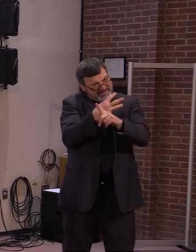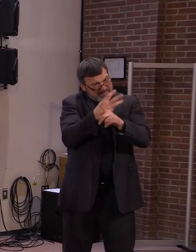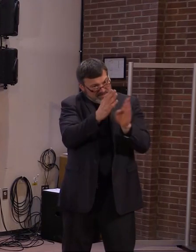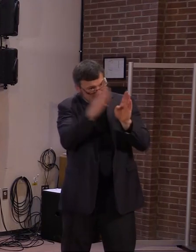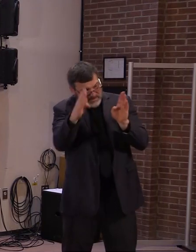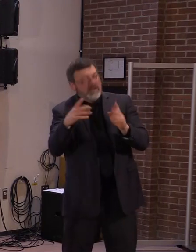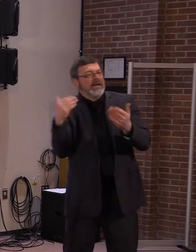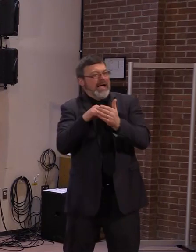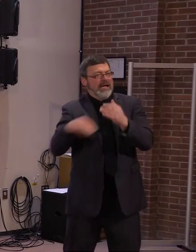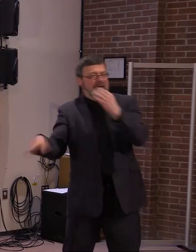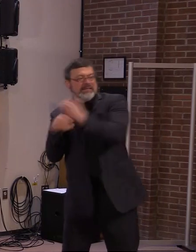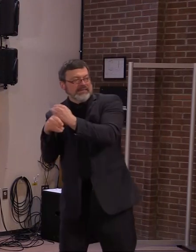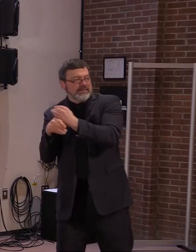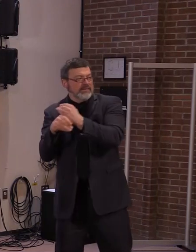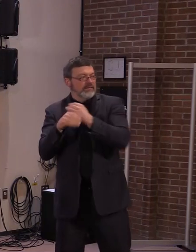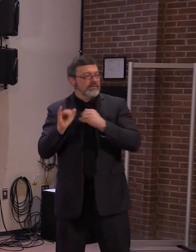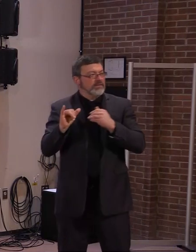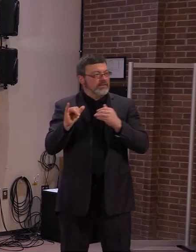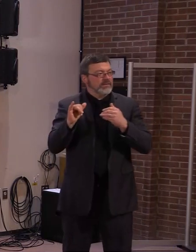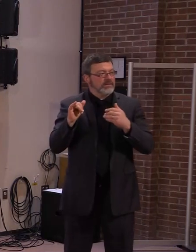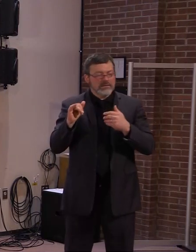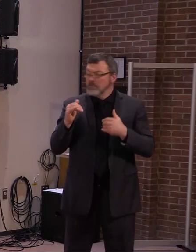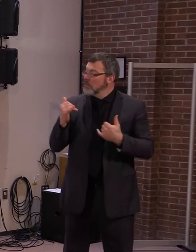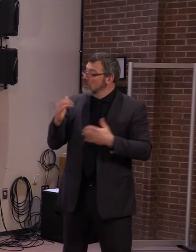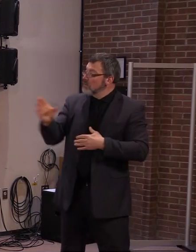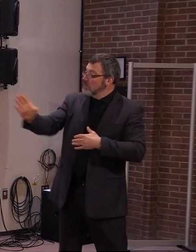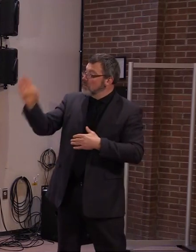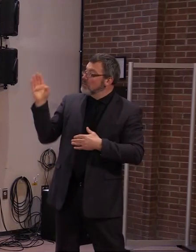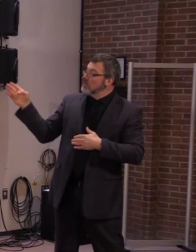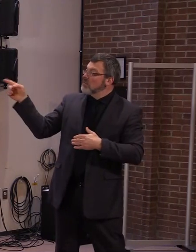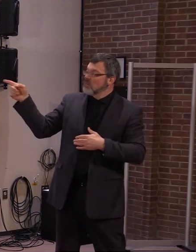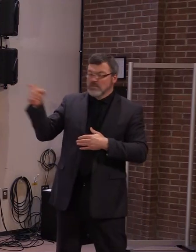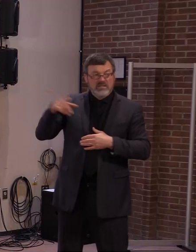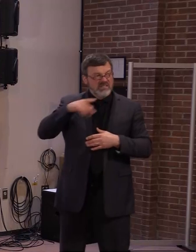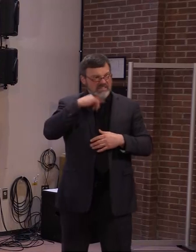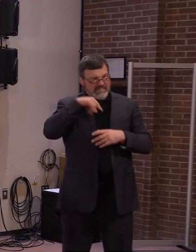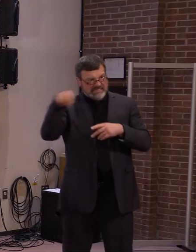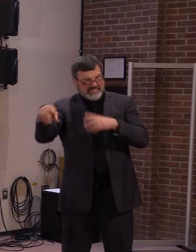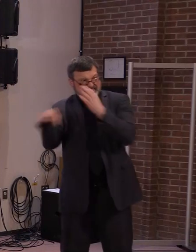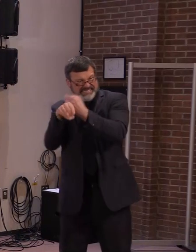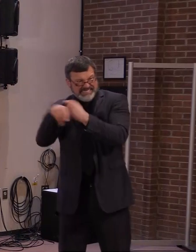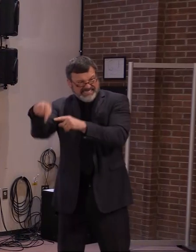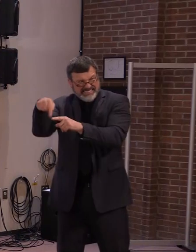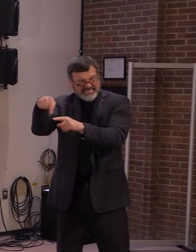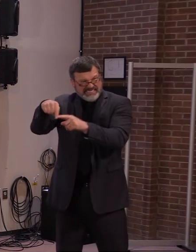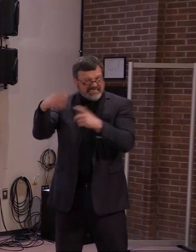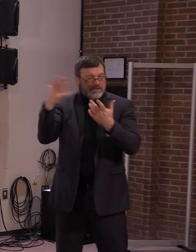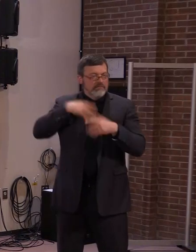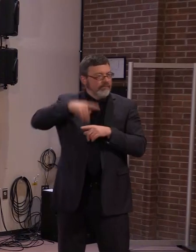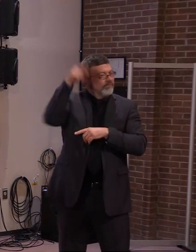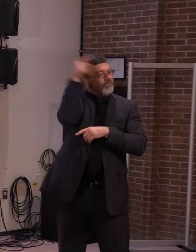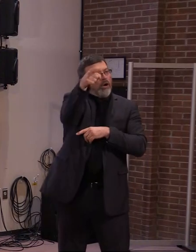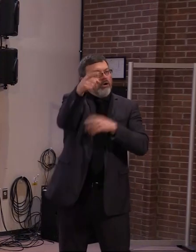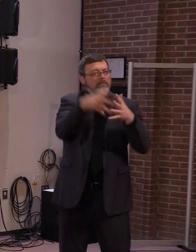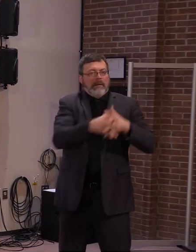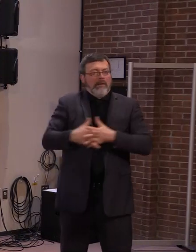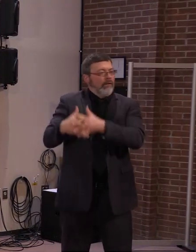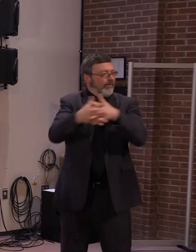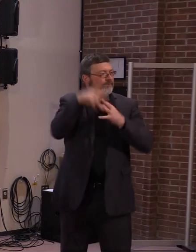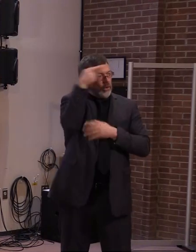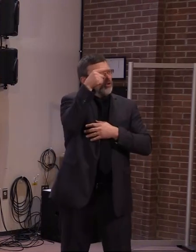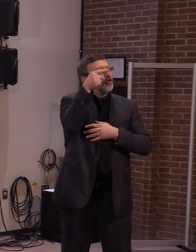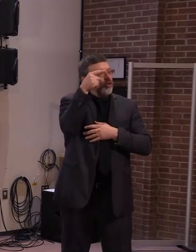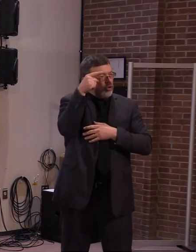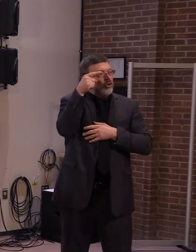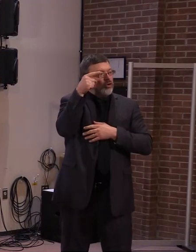to 67.4% for those 65 and older. But across the entire 18 and older population, Vermont is now at